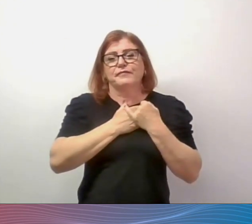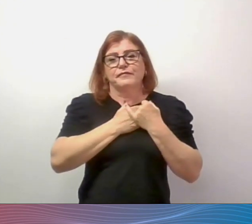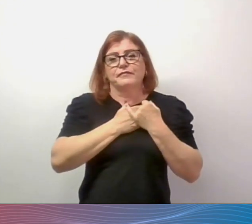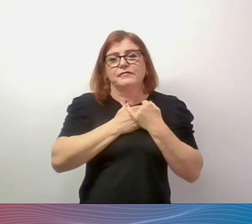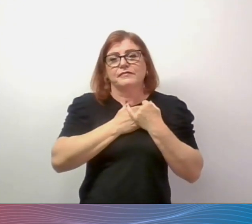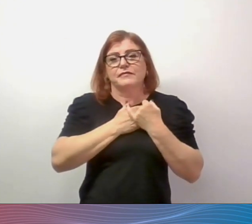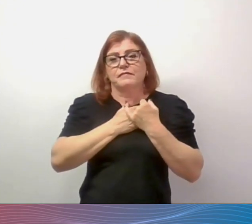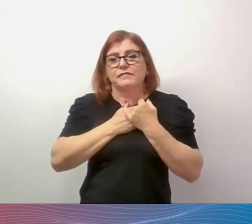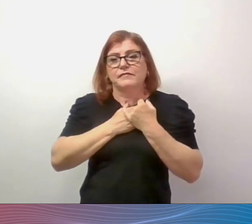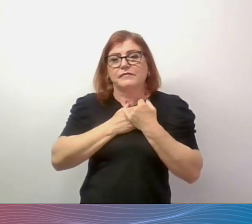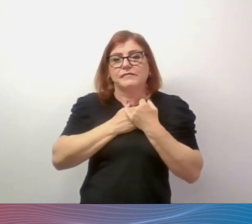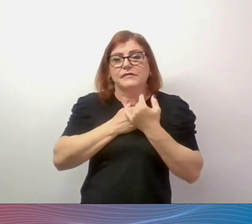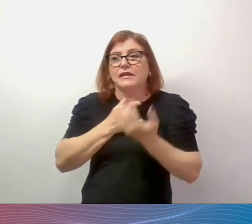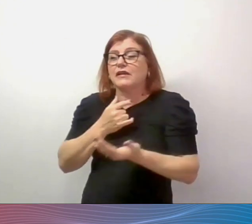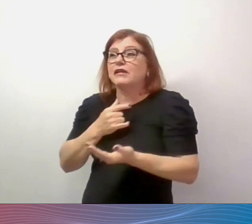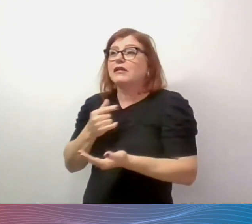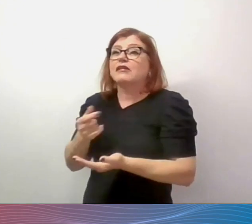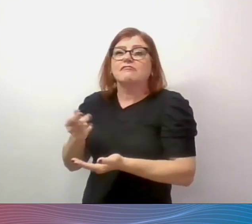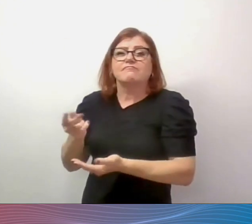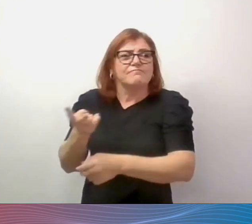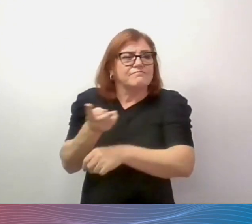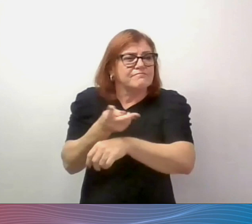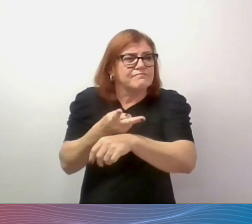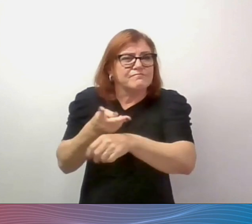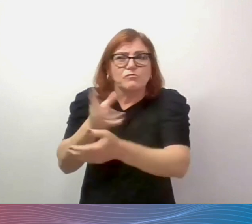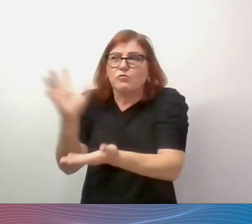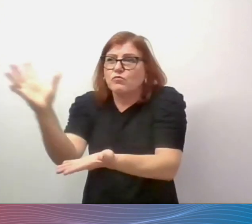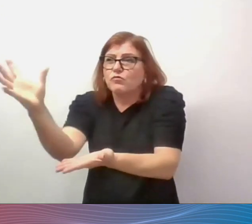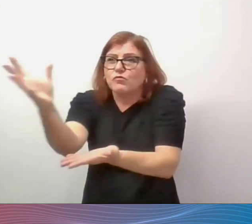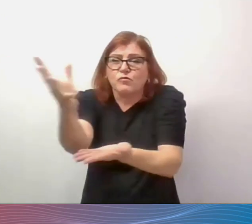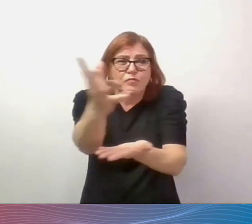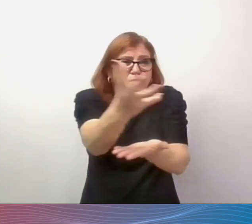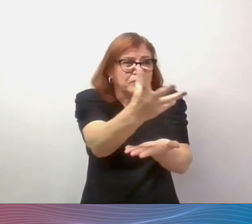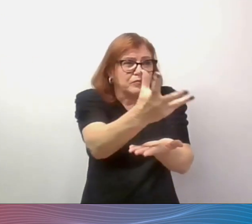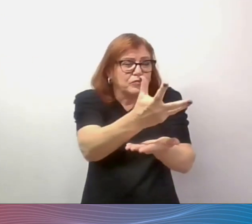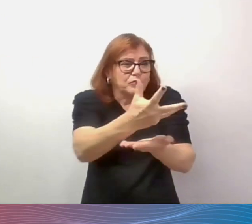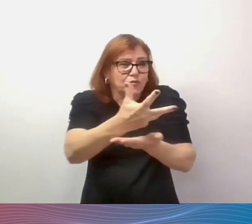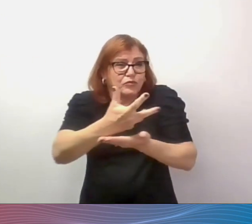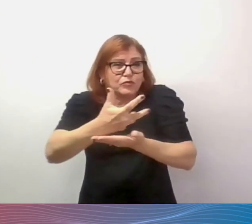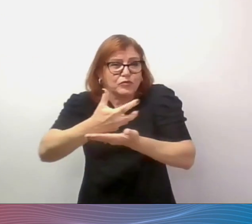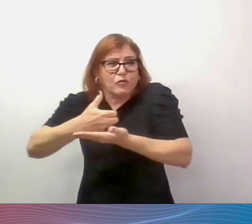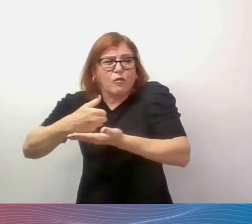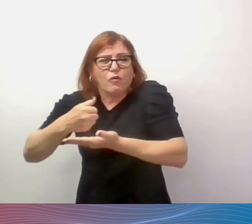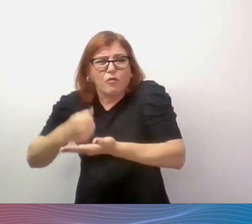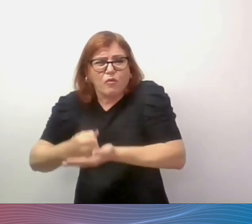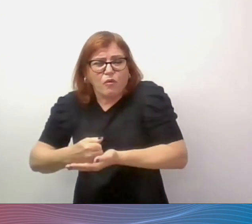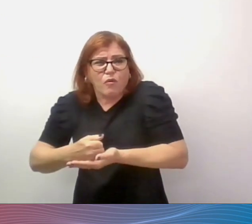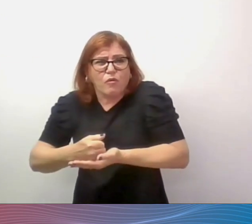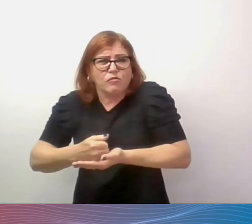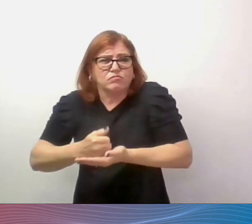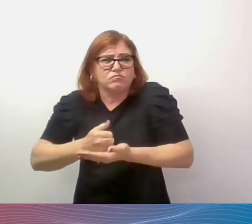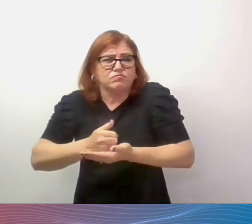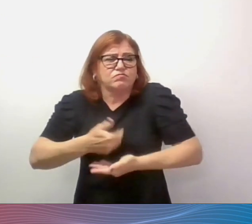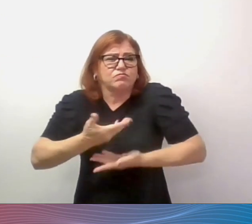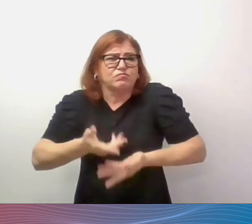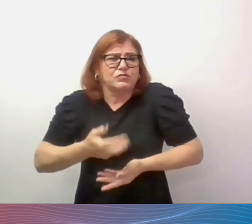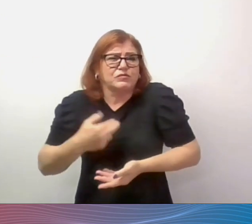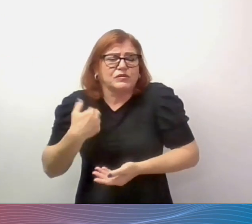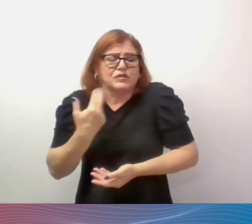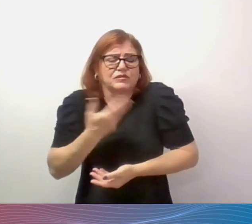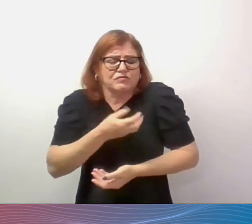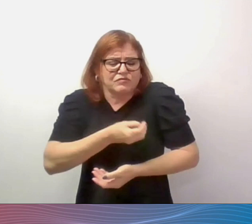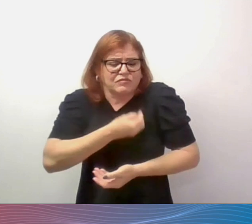sua misericórdia enquanto estávamos nesse estado lastimável. He reached us out while we